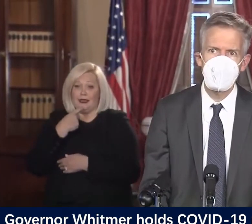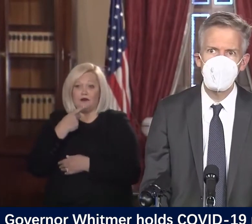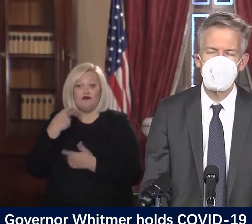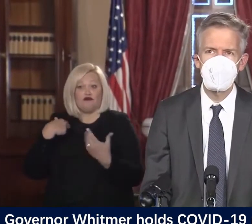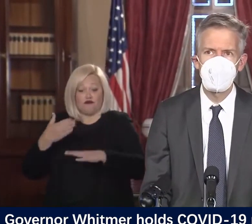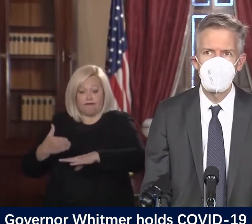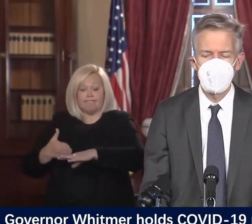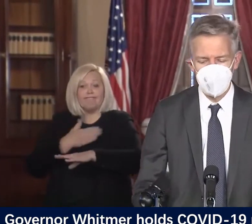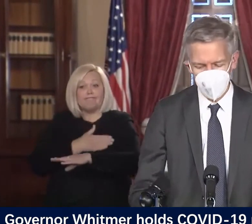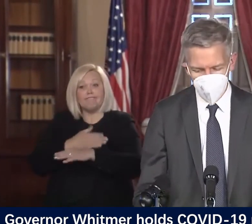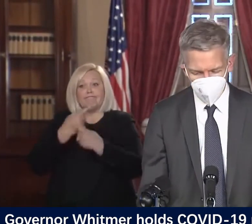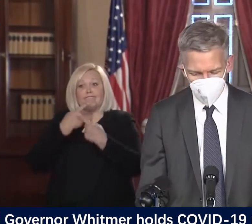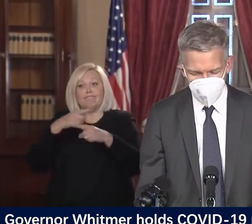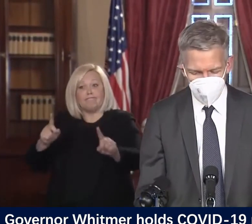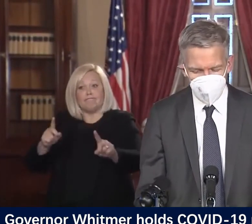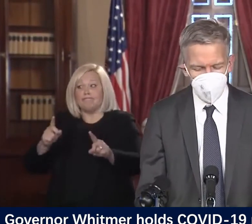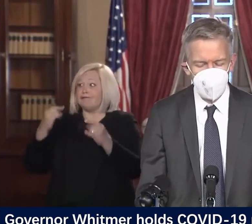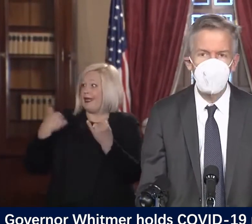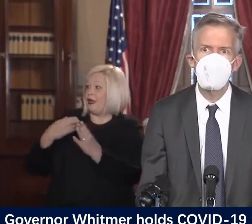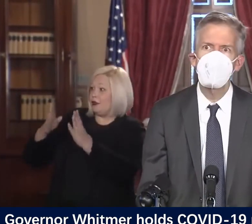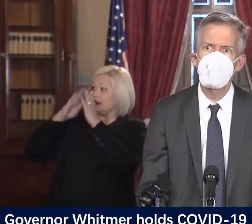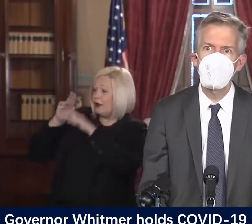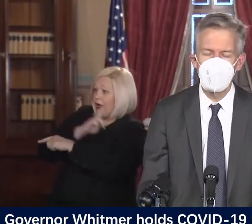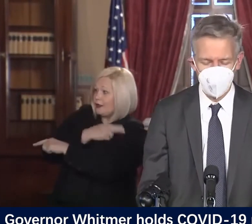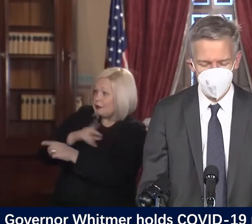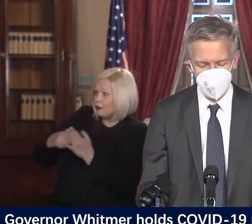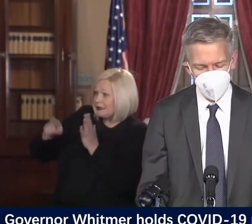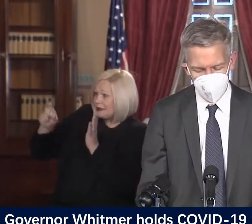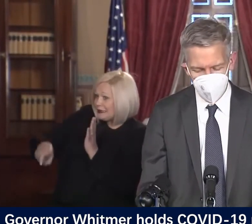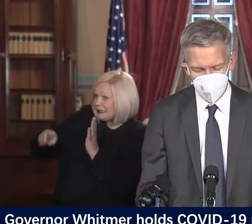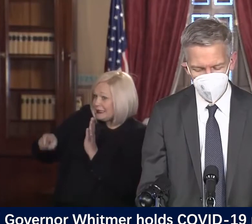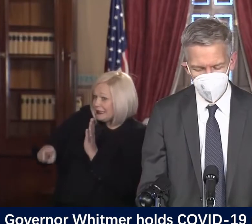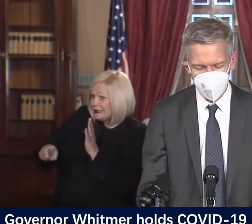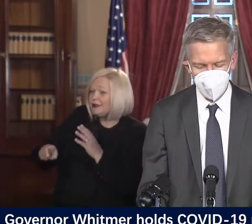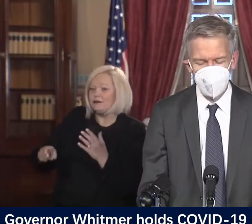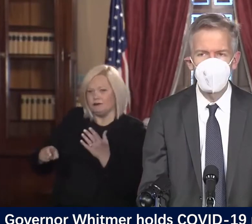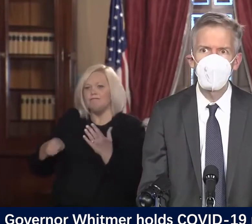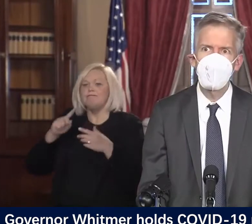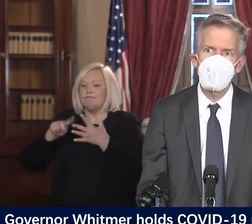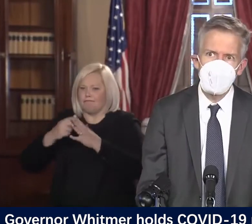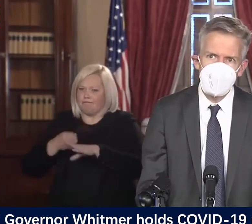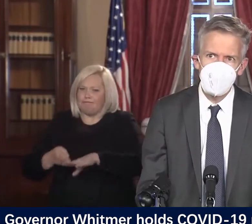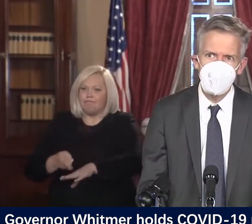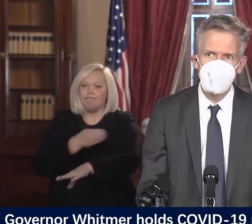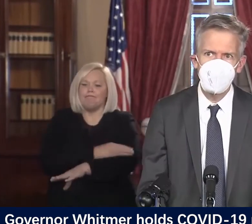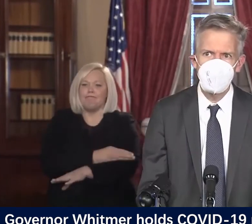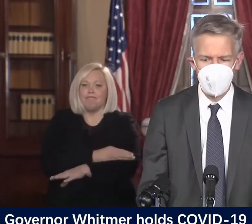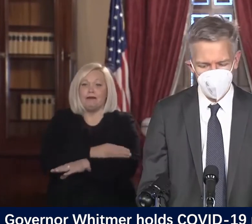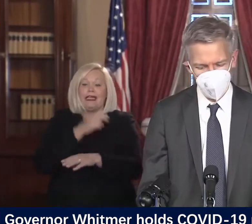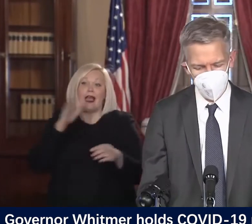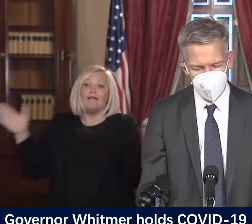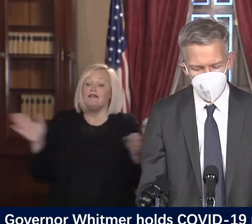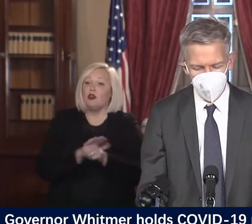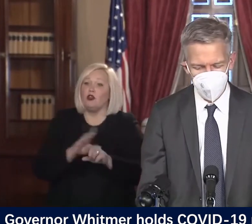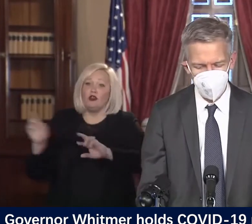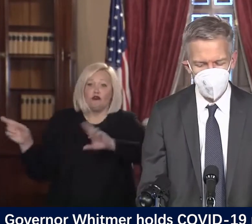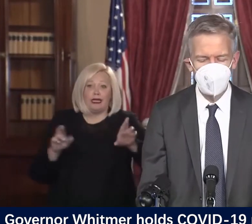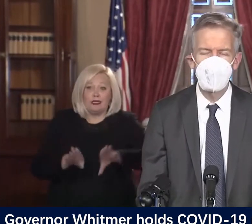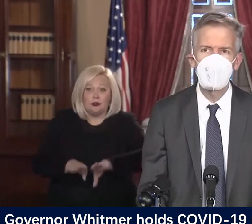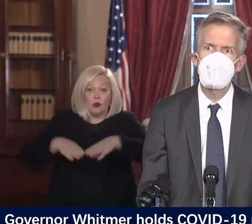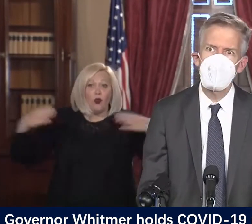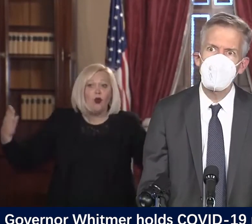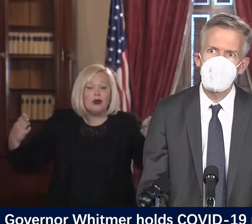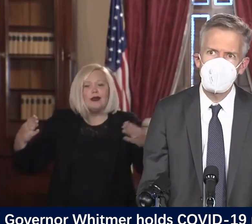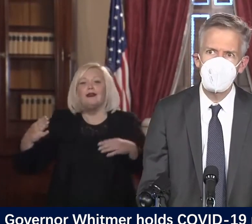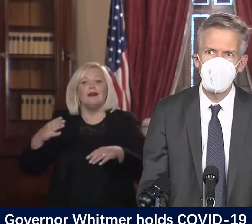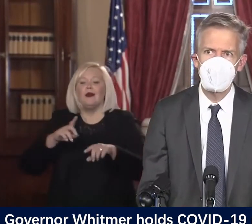to our hospitals, and the progress is not enough to begin restarting. But it is enough to write a shorter renewal